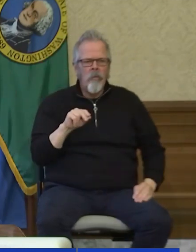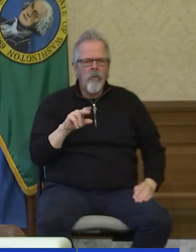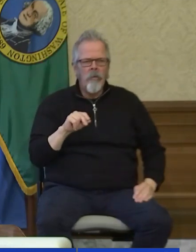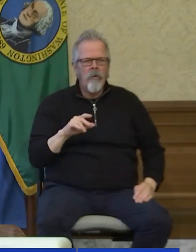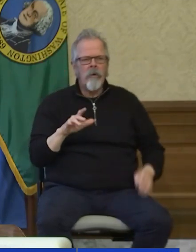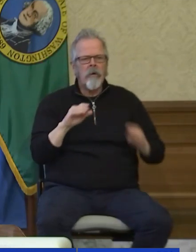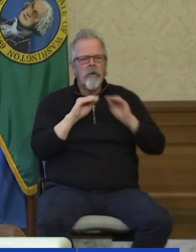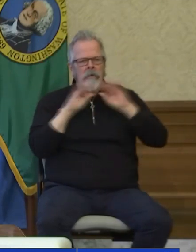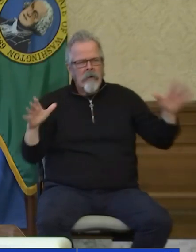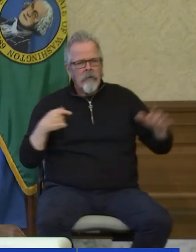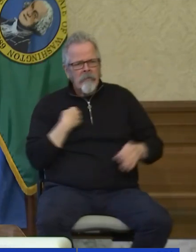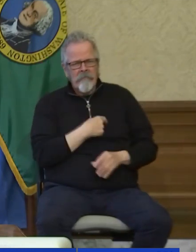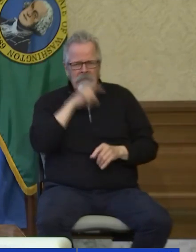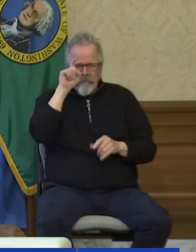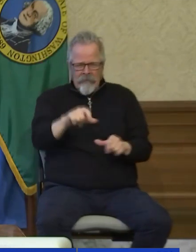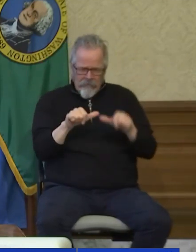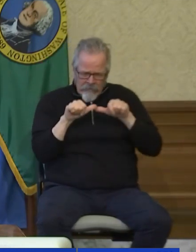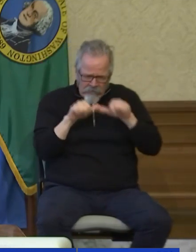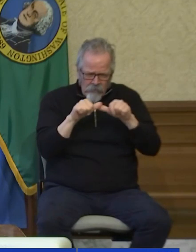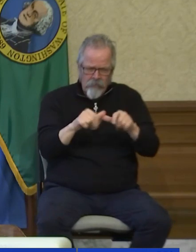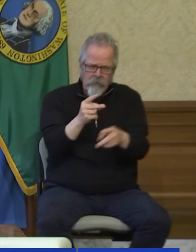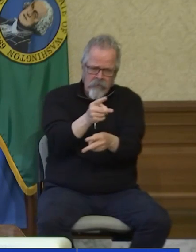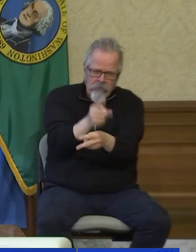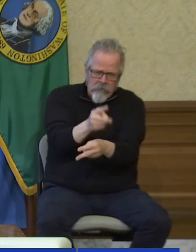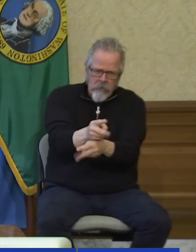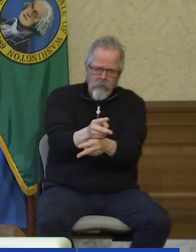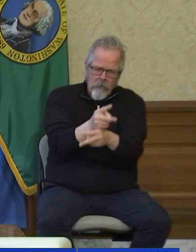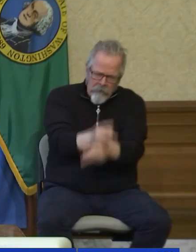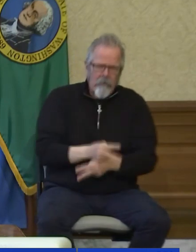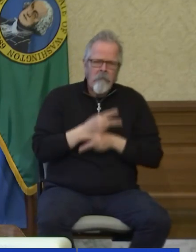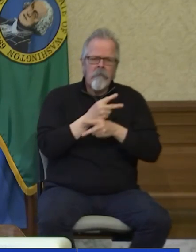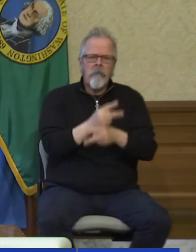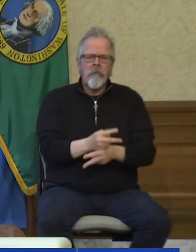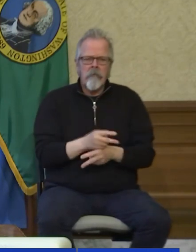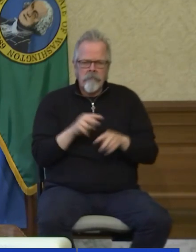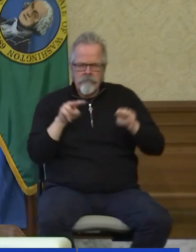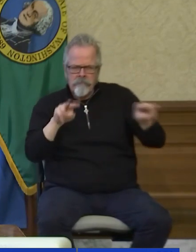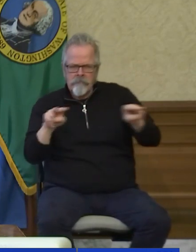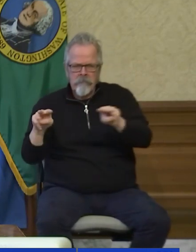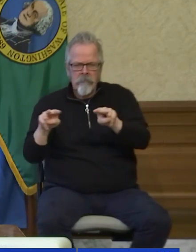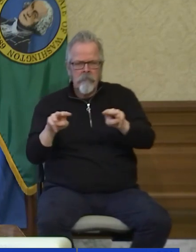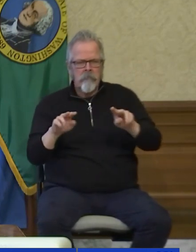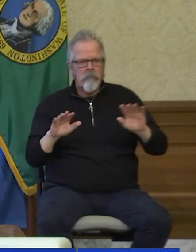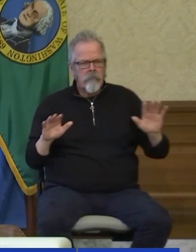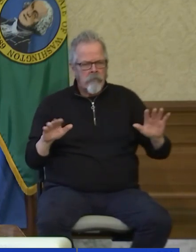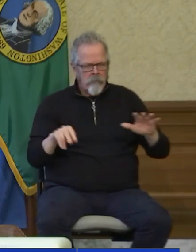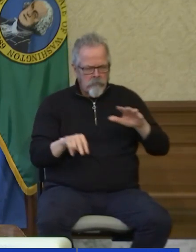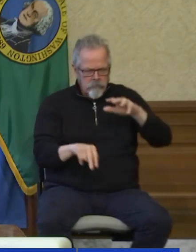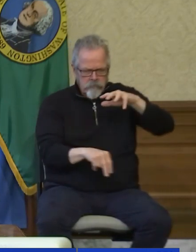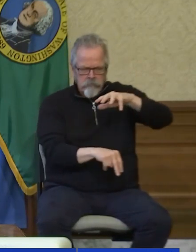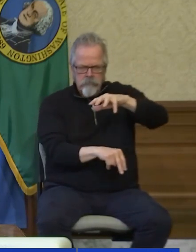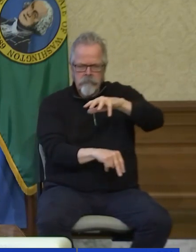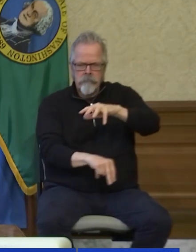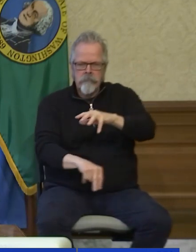jump right back up and bite us if we do not continue efforts that are significant and aggressive in our